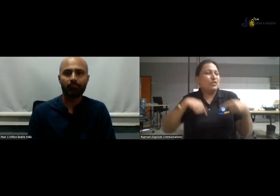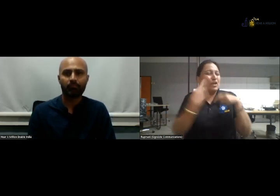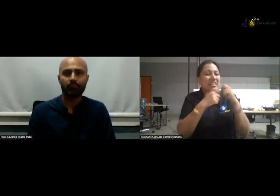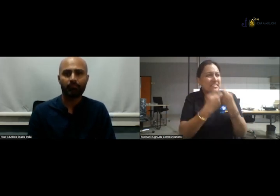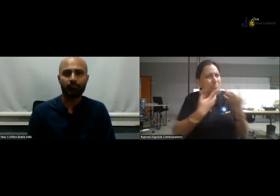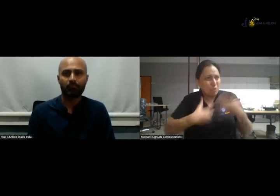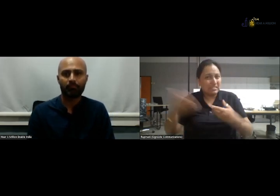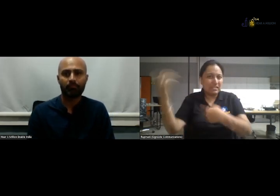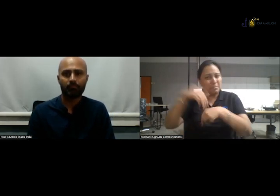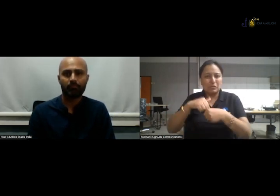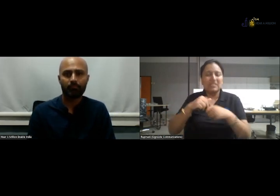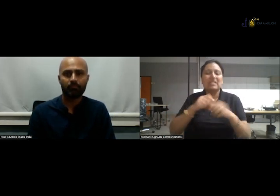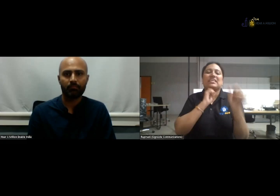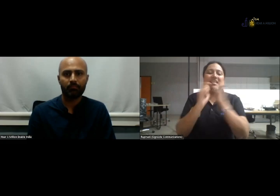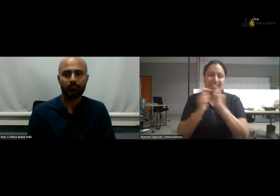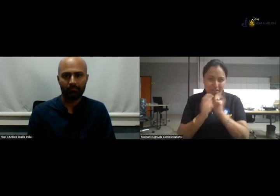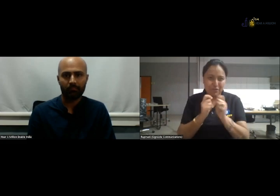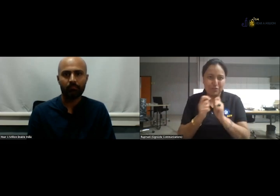me about that.